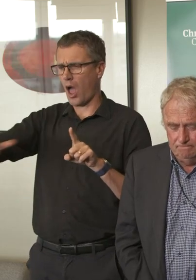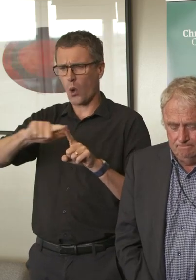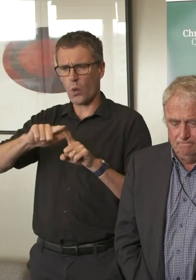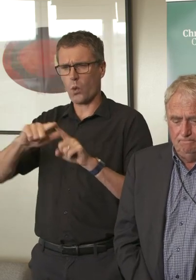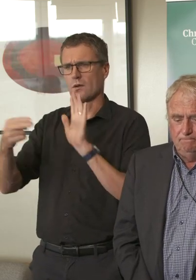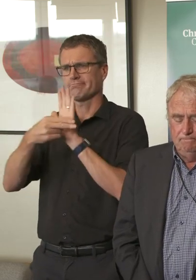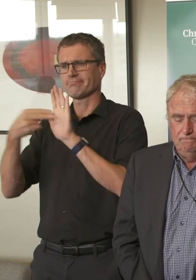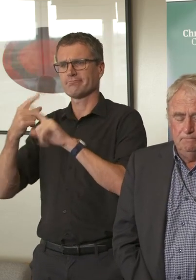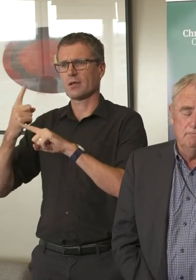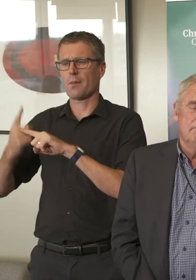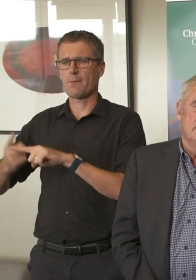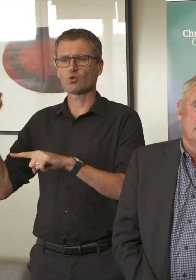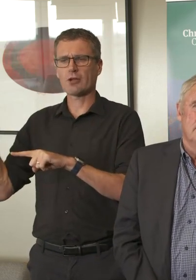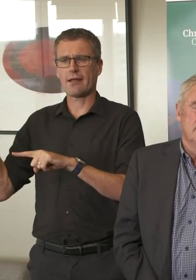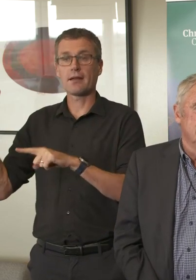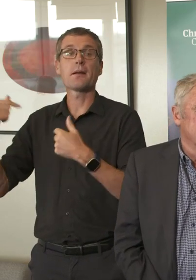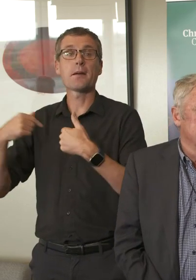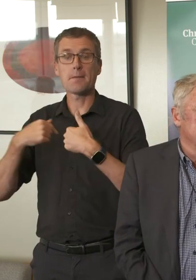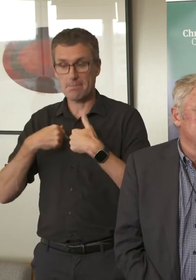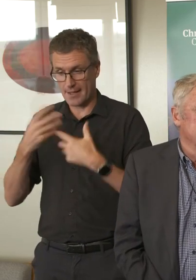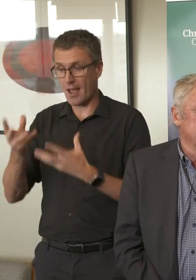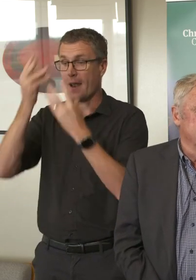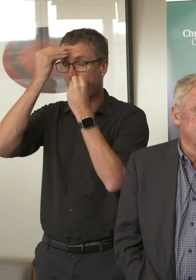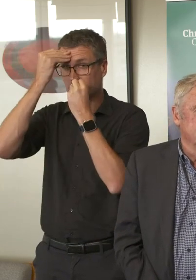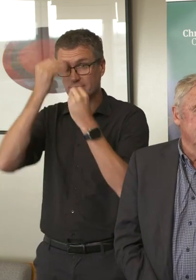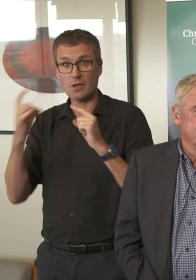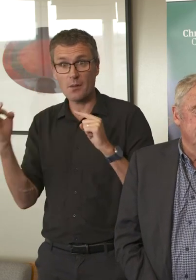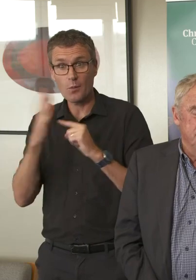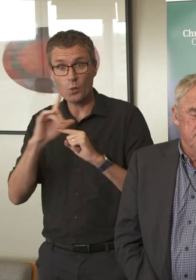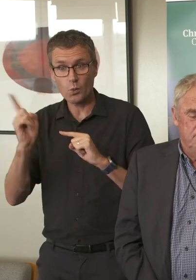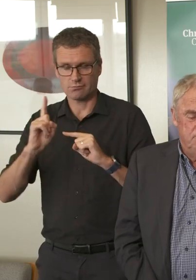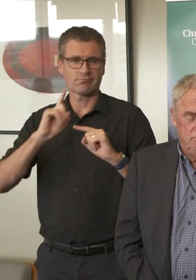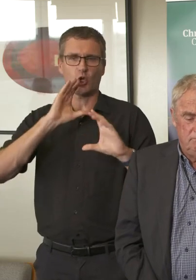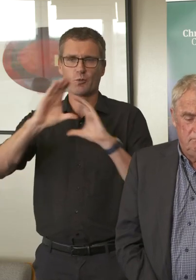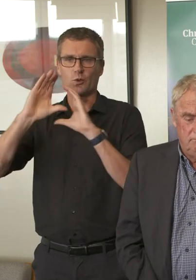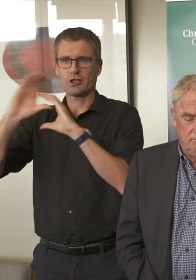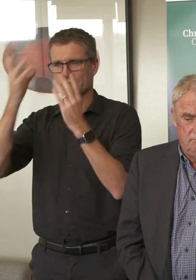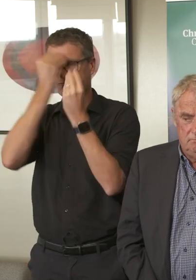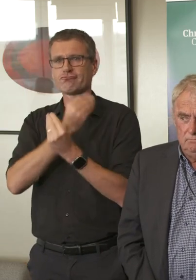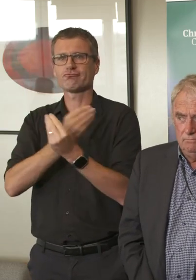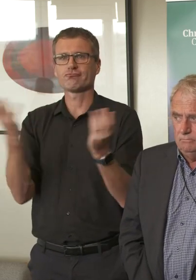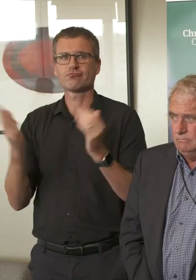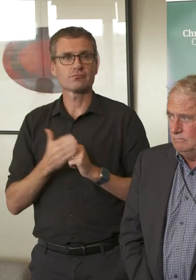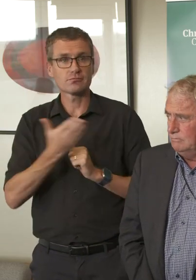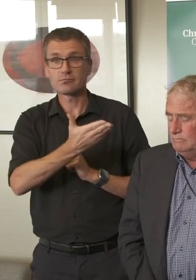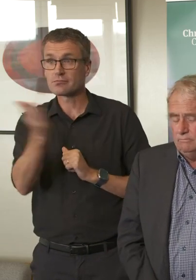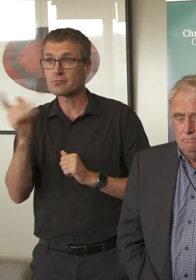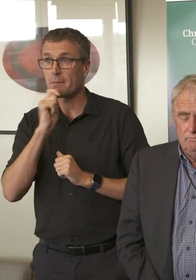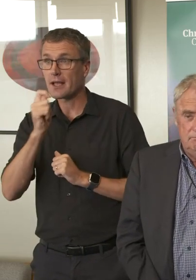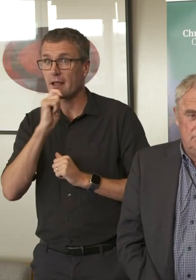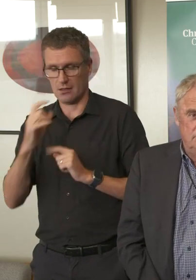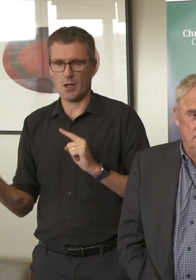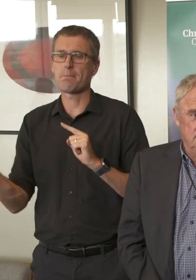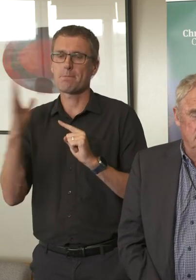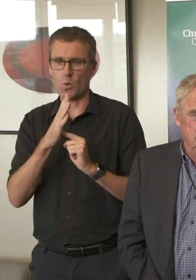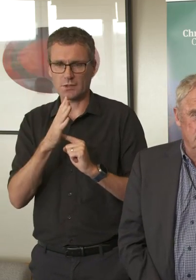around the country, one thing that's become really clear to me is communication and getting communication out. And you guys have a critically important role to play in